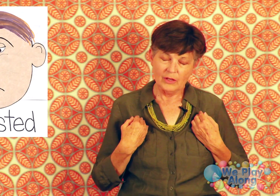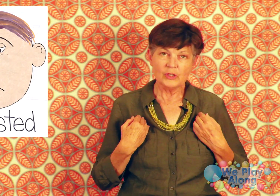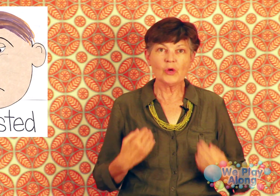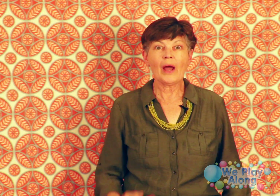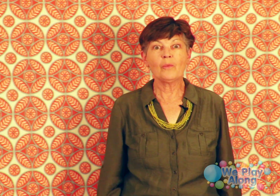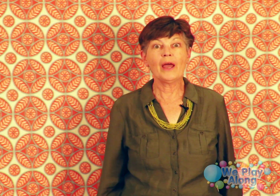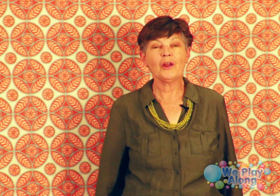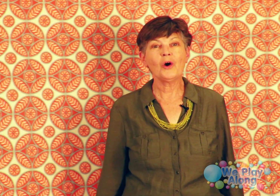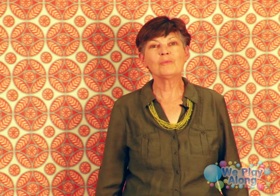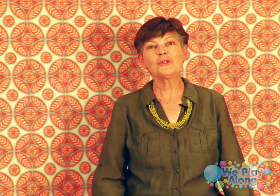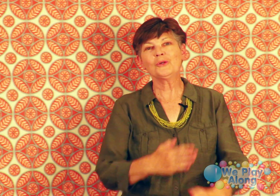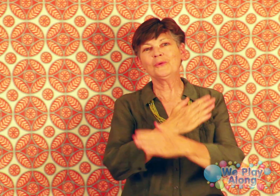so I went home